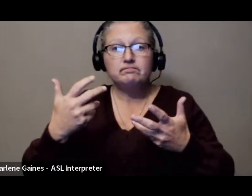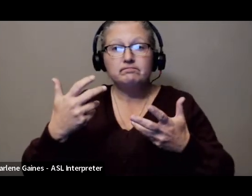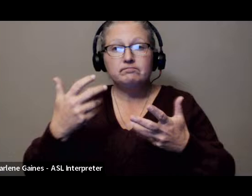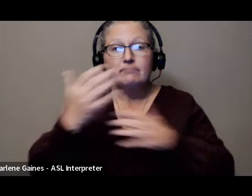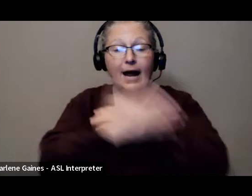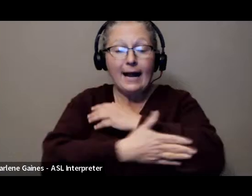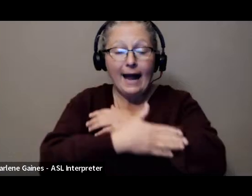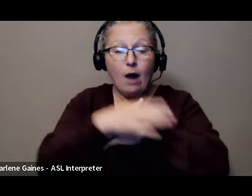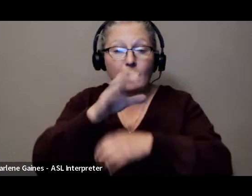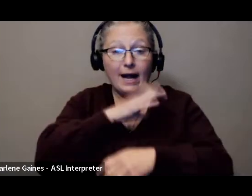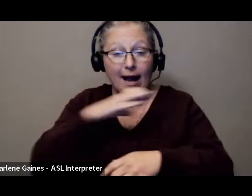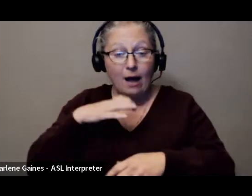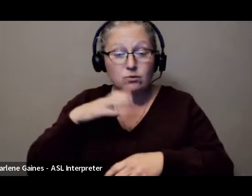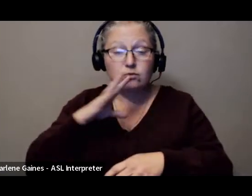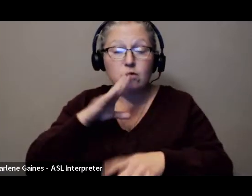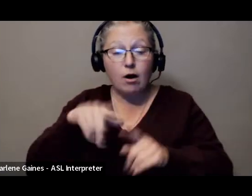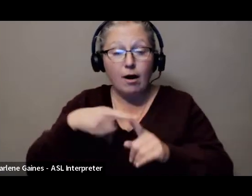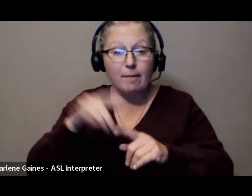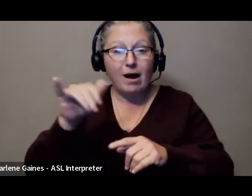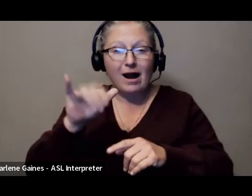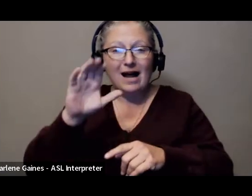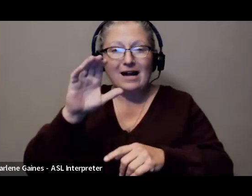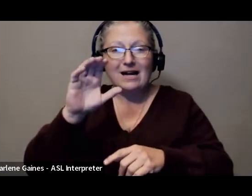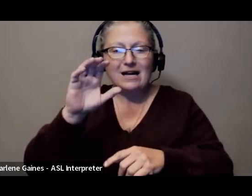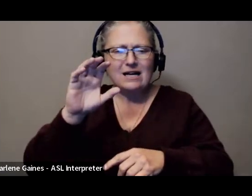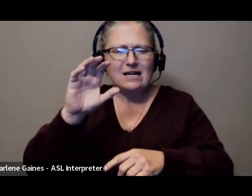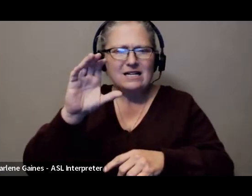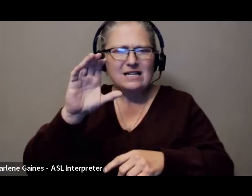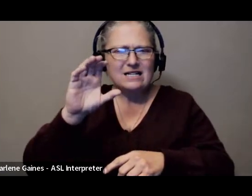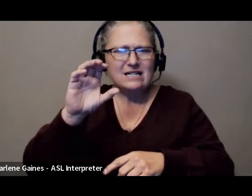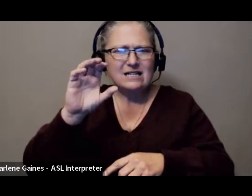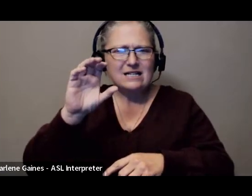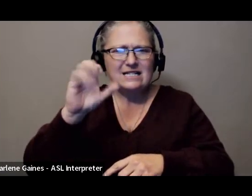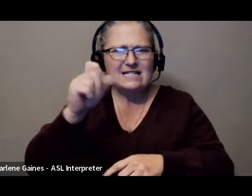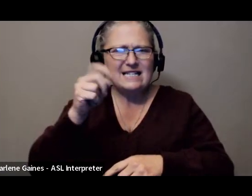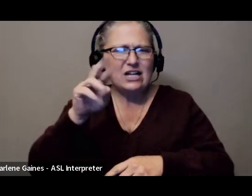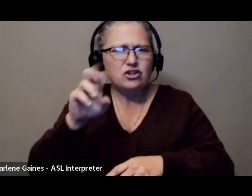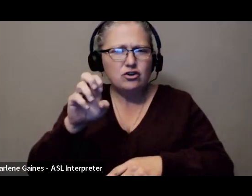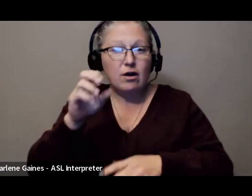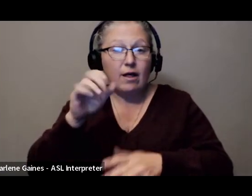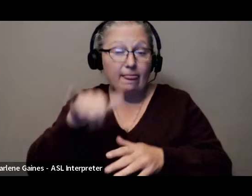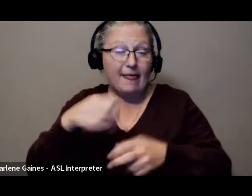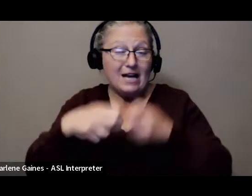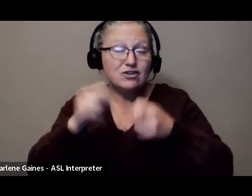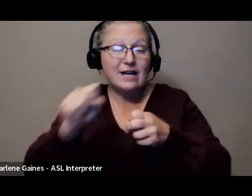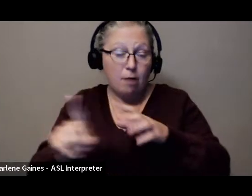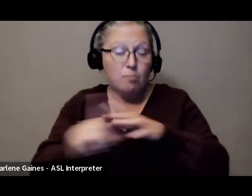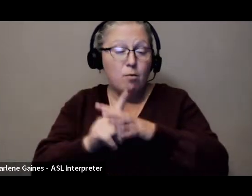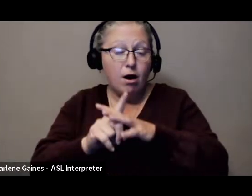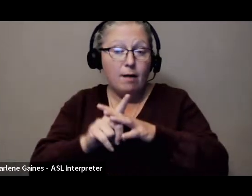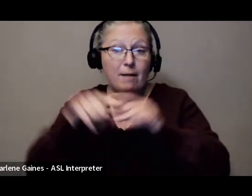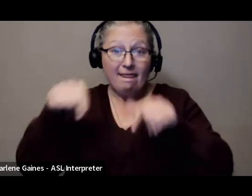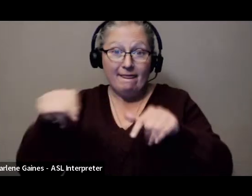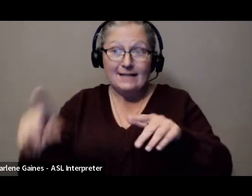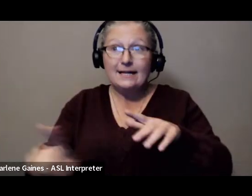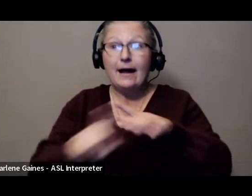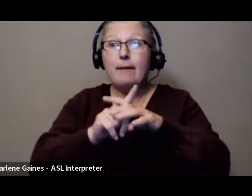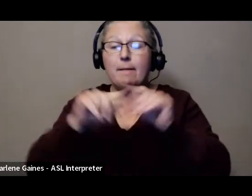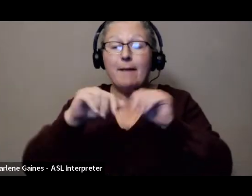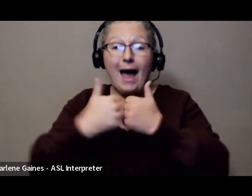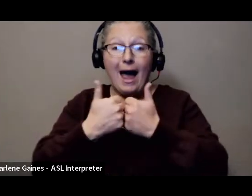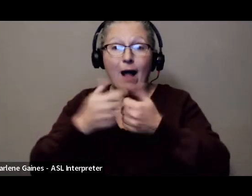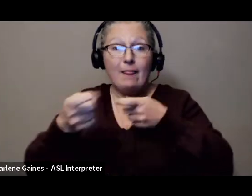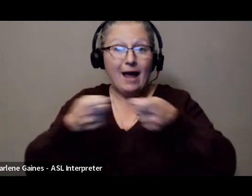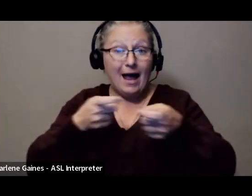county council talk about, such as censure. These are some issues that could be brought up. But as this came up and how this has